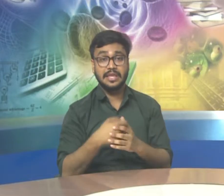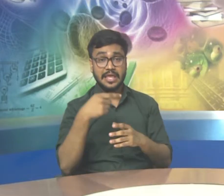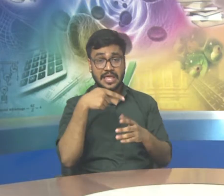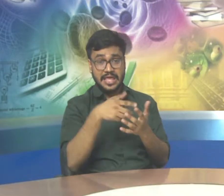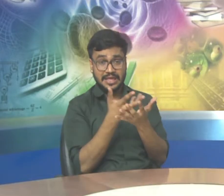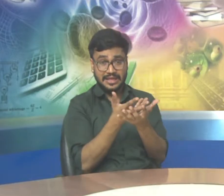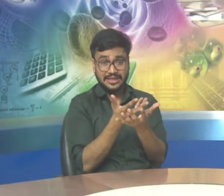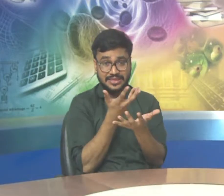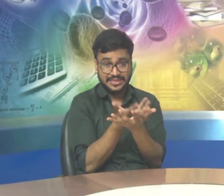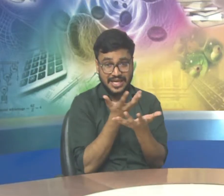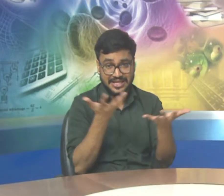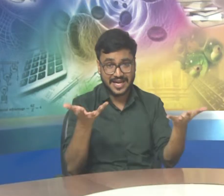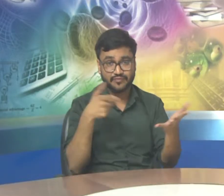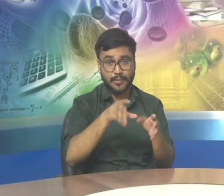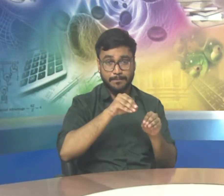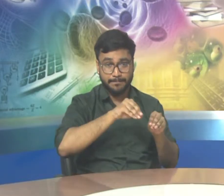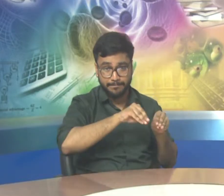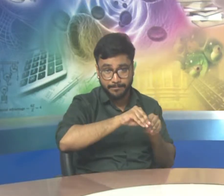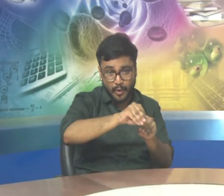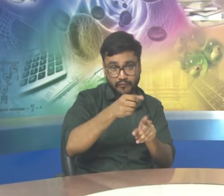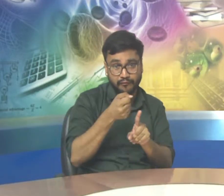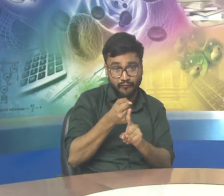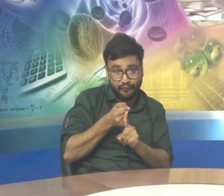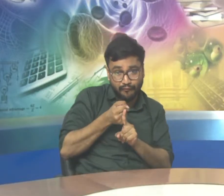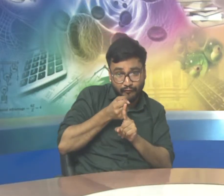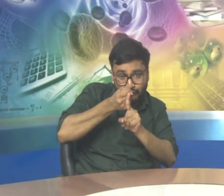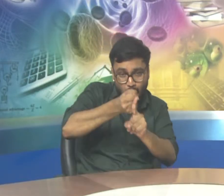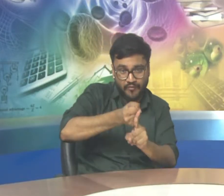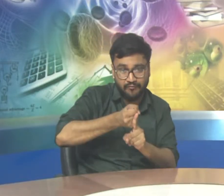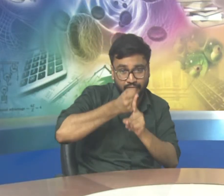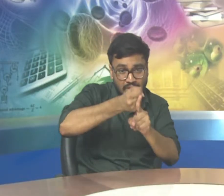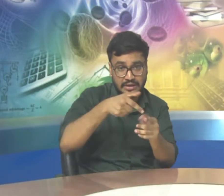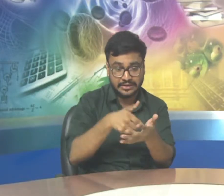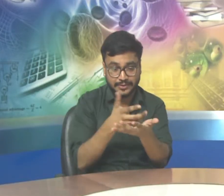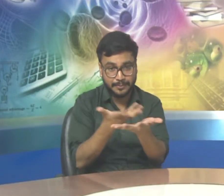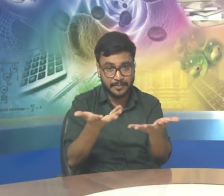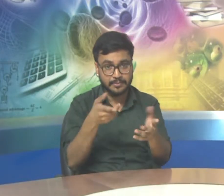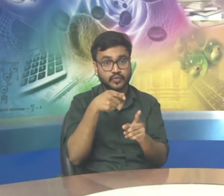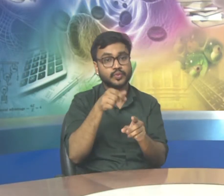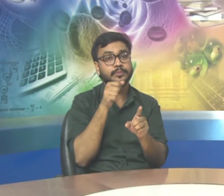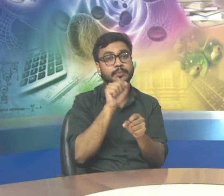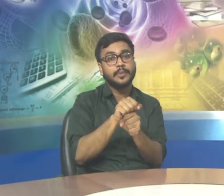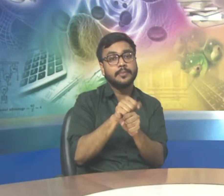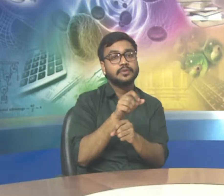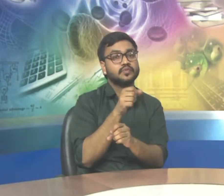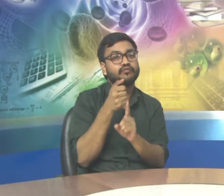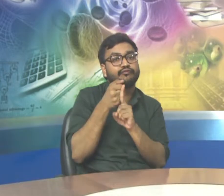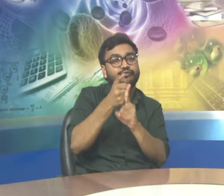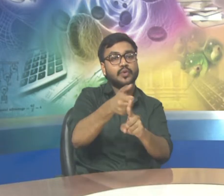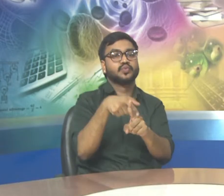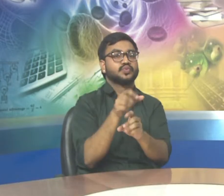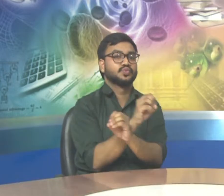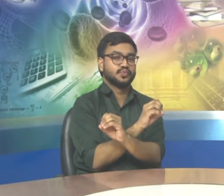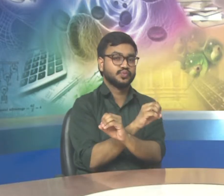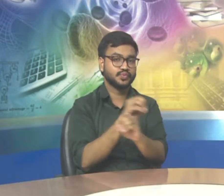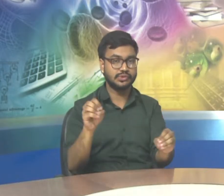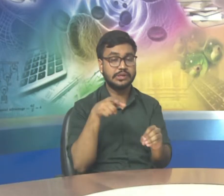And second condition is if no force is applied and the object is at rest